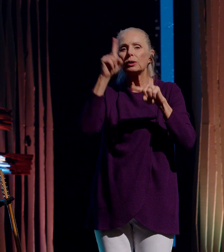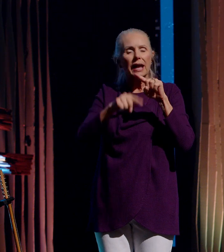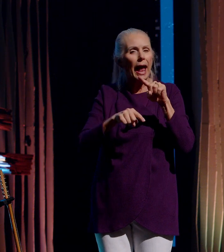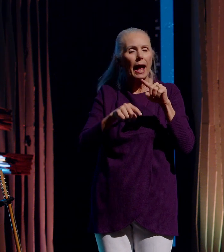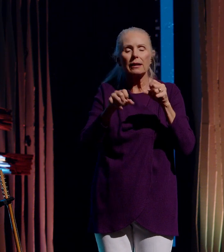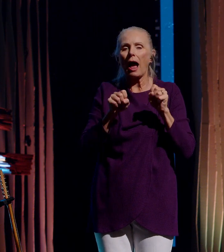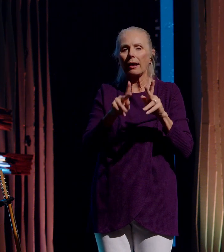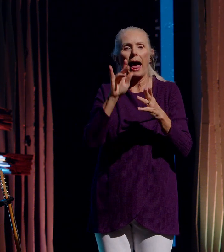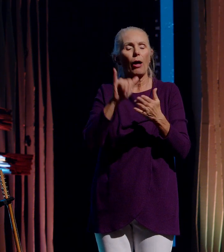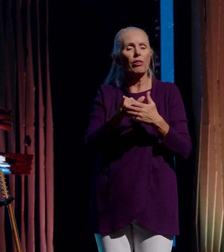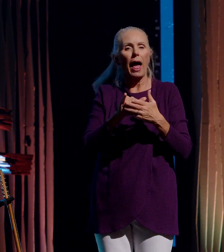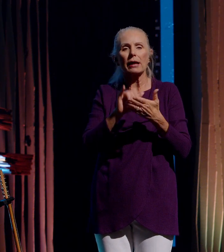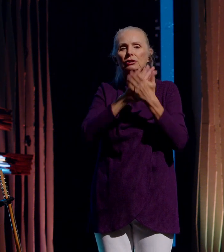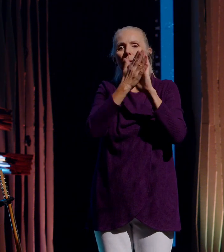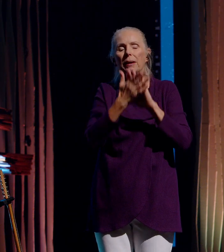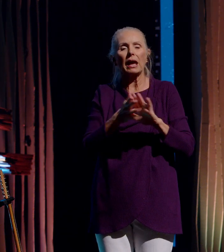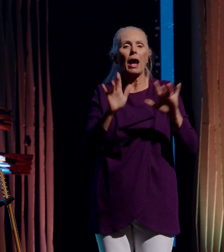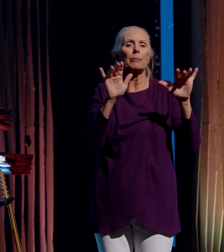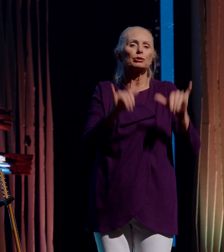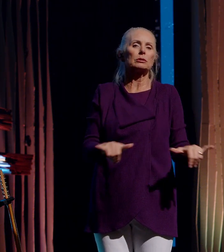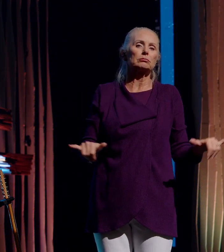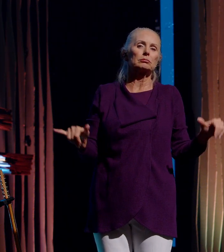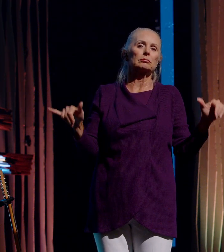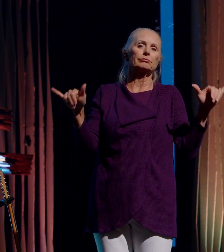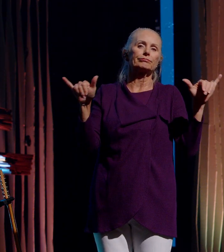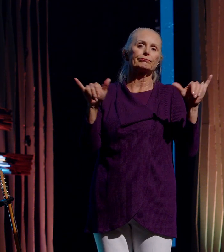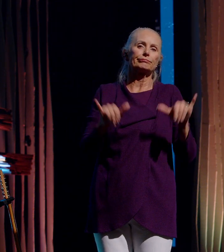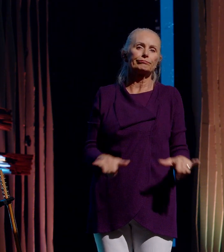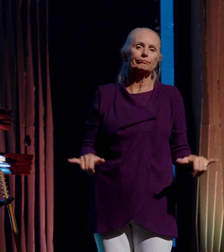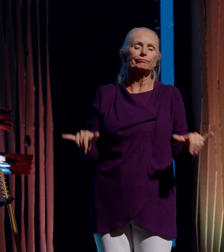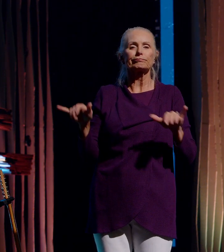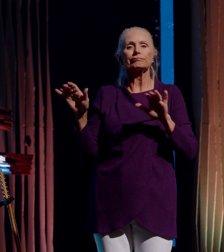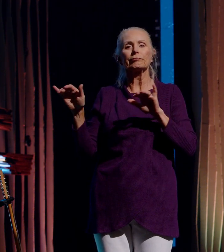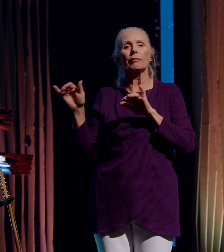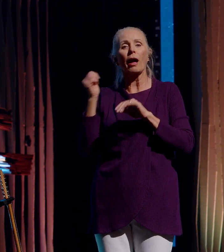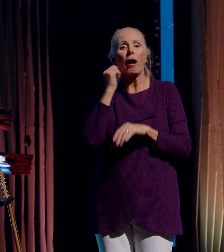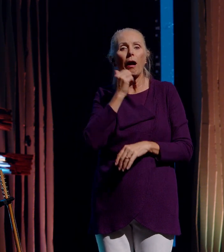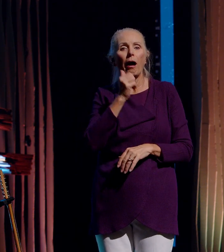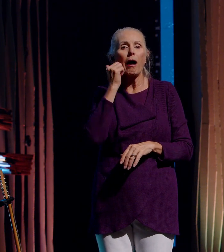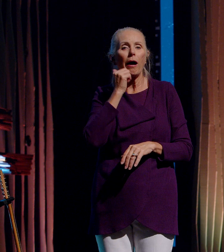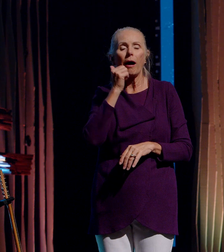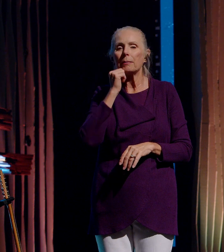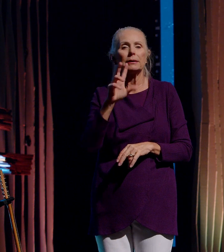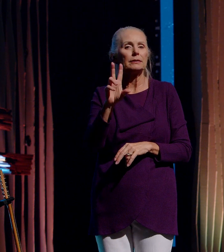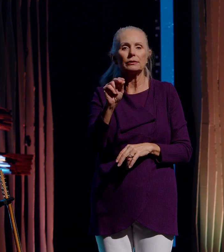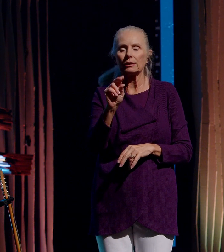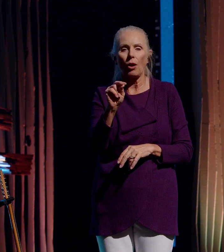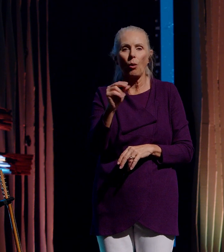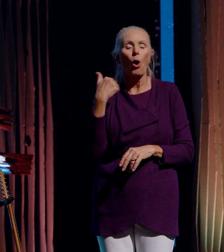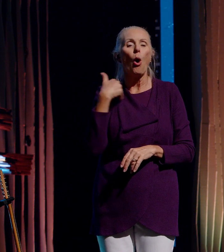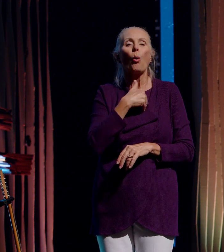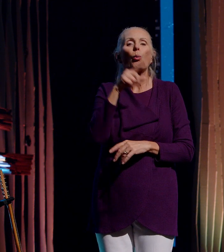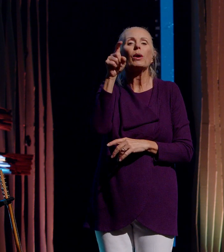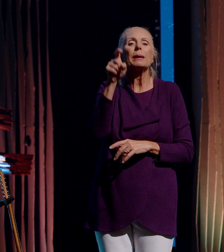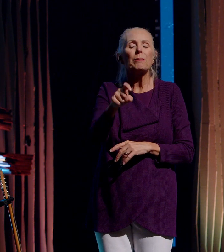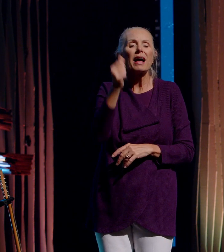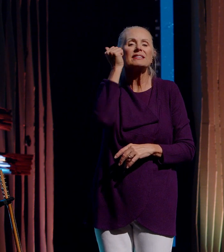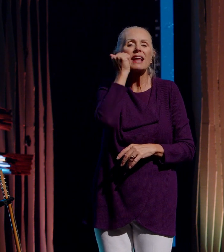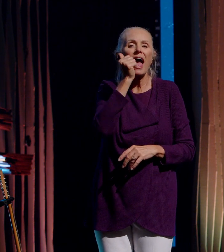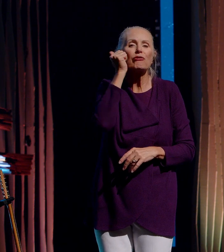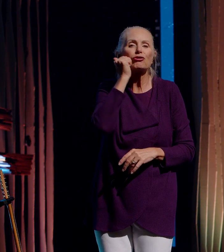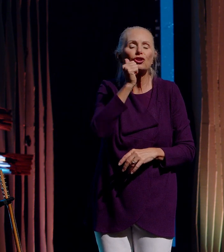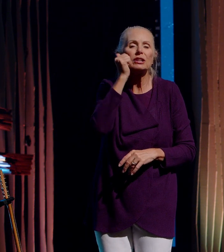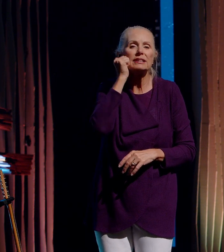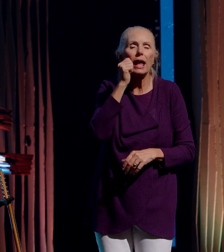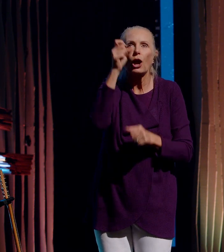We cannot become apathetic to the gospel. But brothers and sisters, we must drink the cup of salvation every single